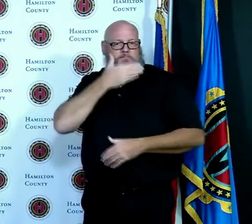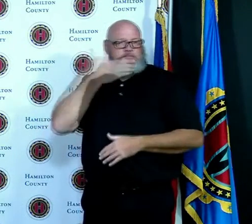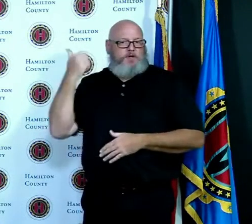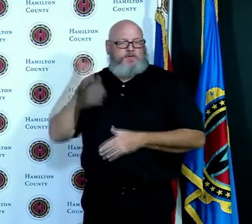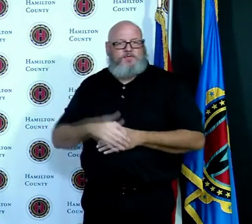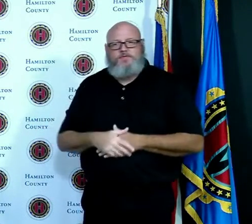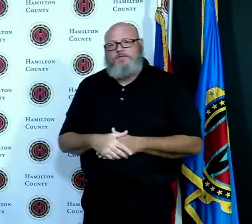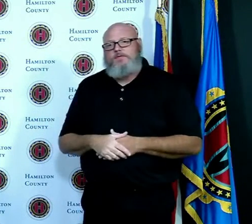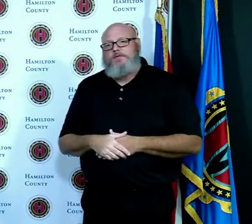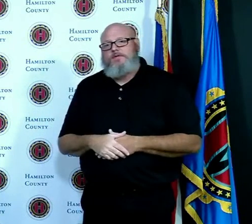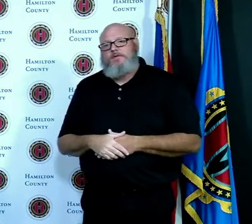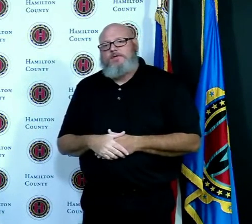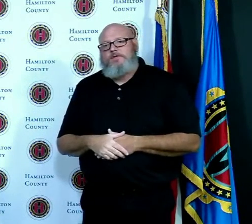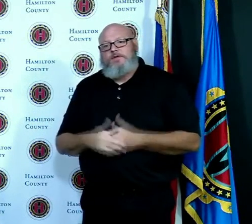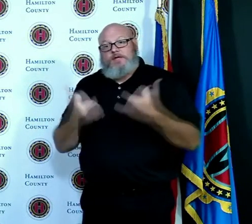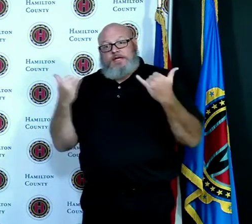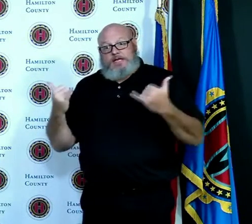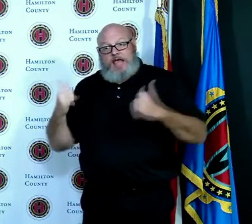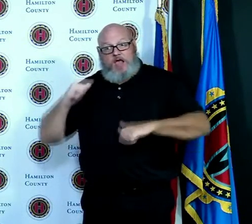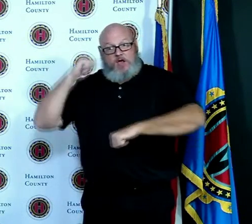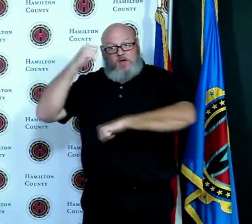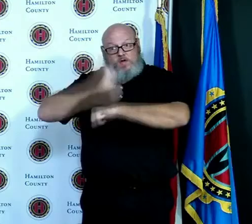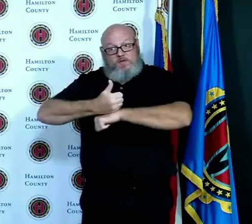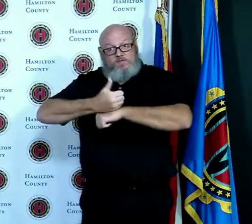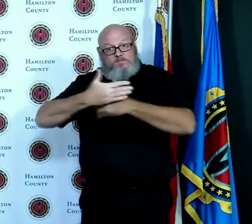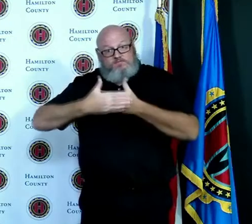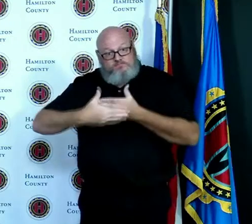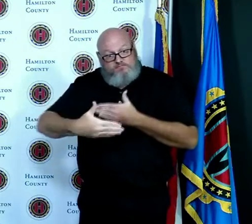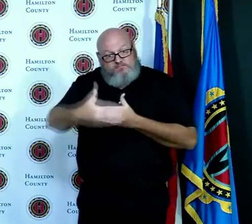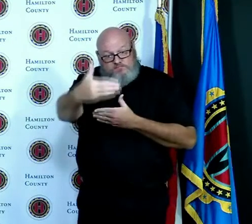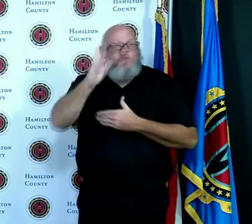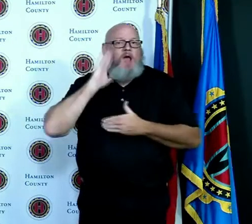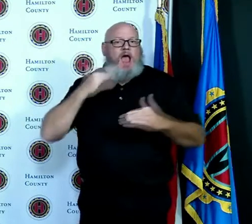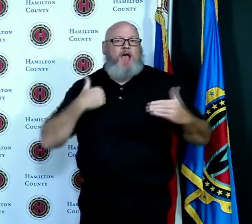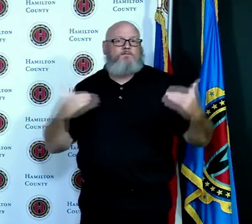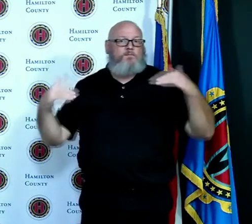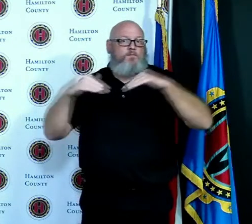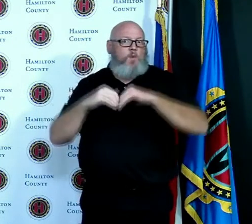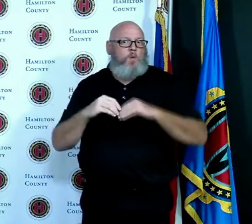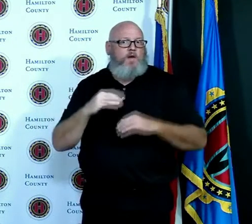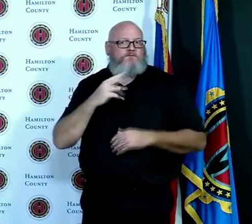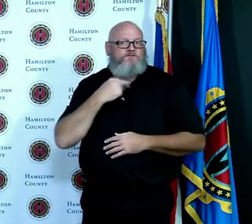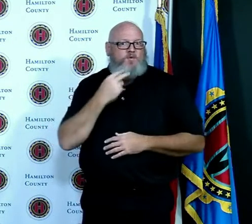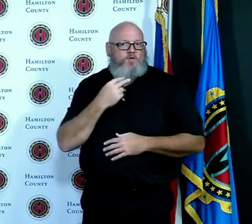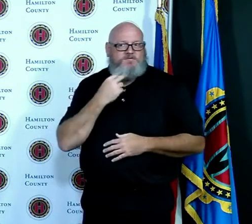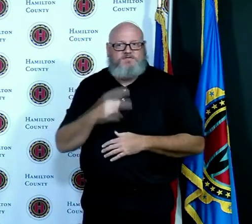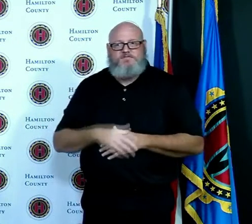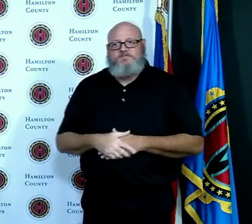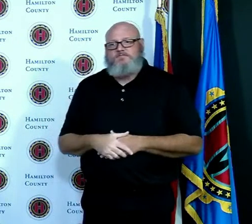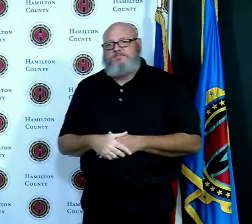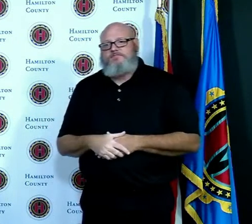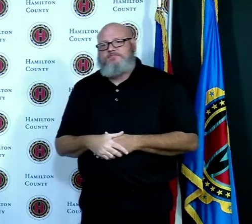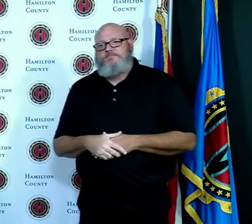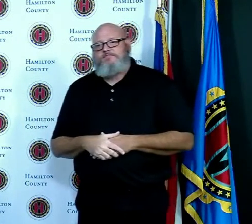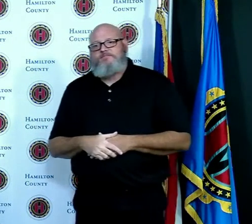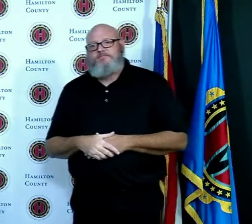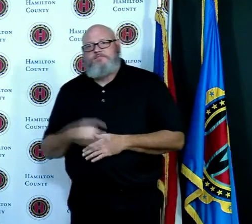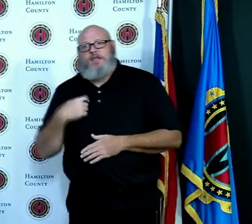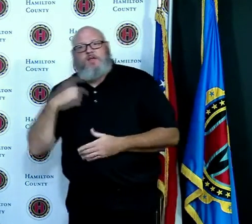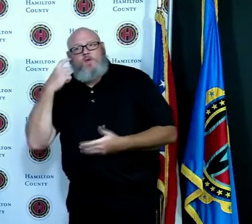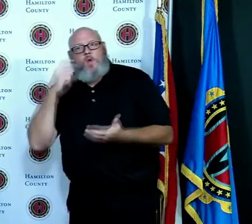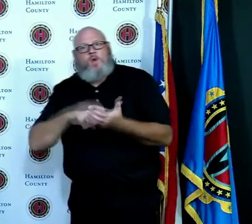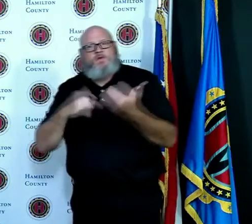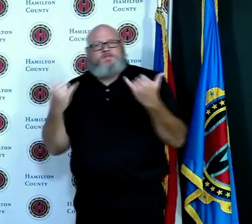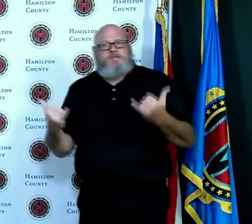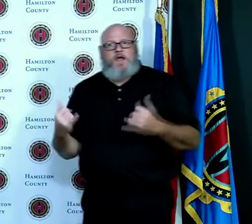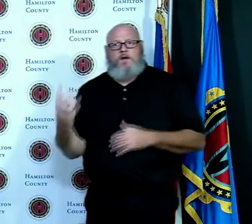forward. Yeah, I mean, if you could follow up as well on the judges, I also noticed that there are four women